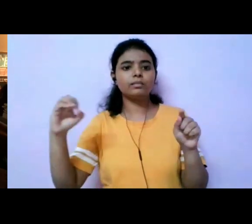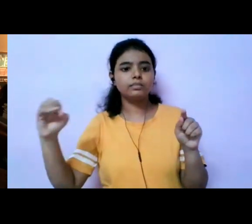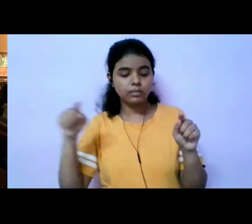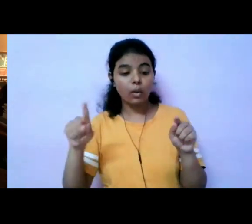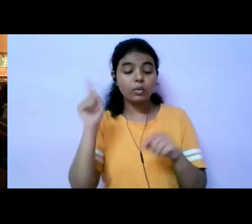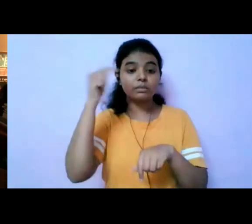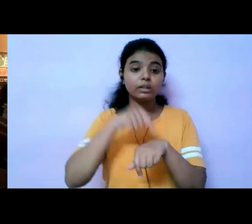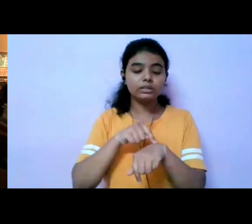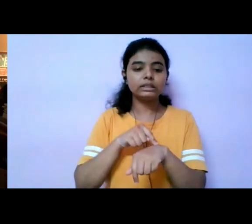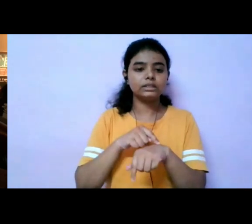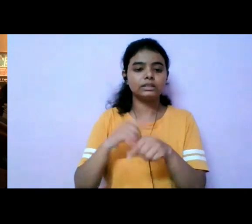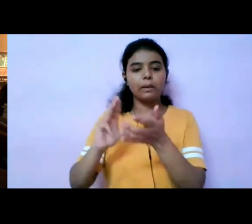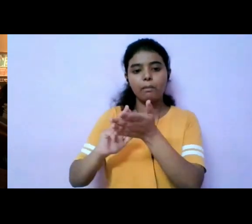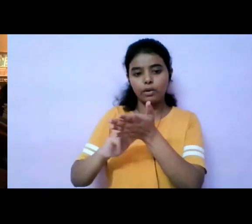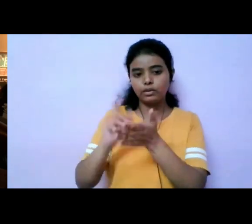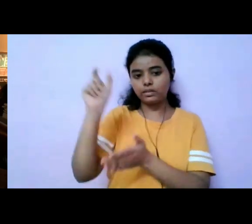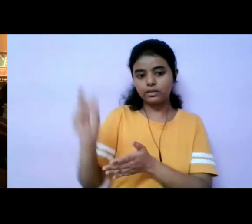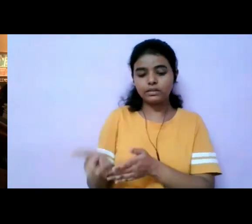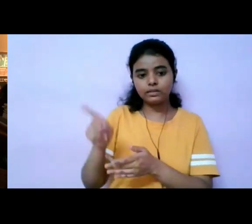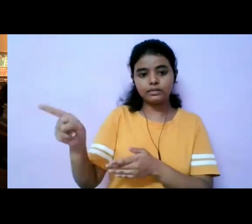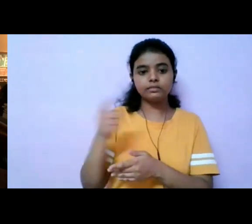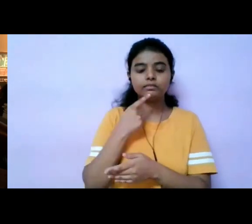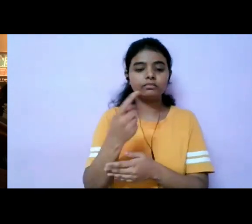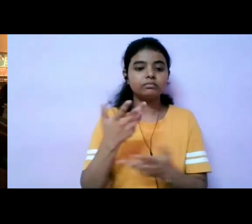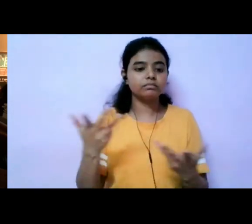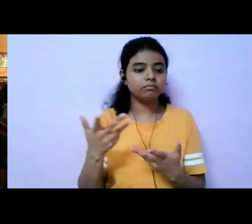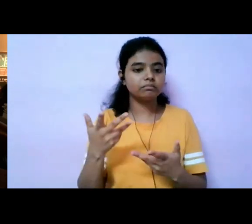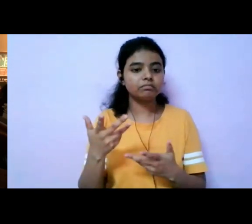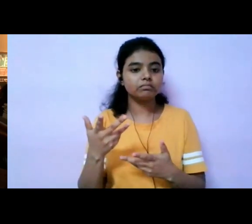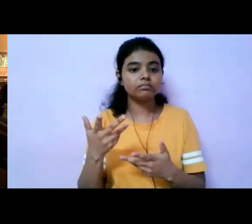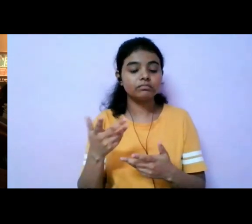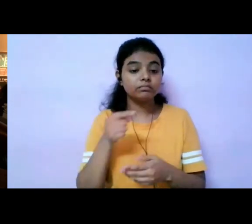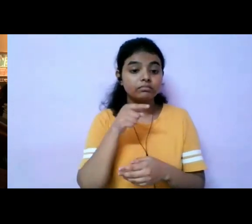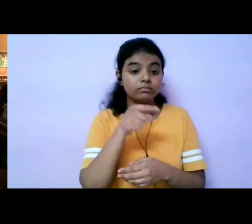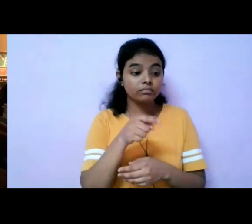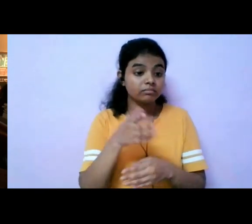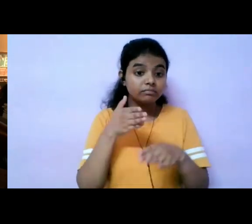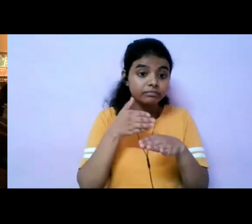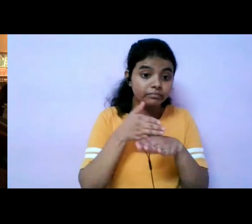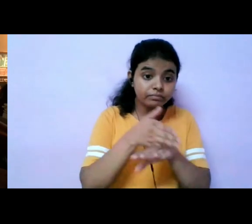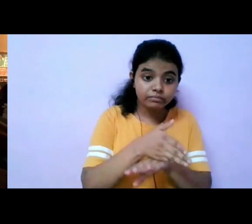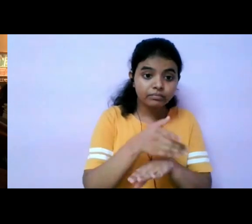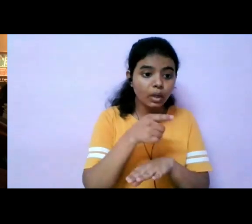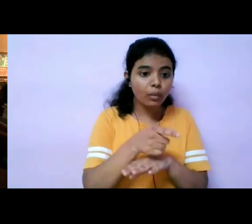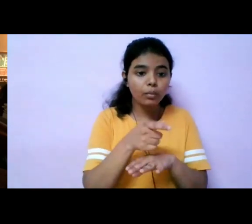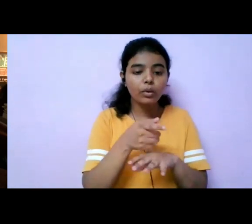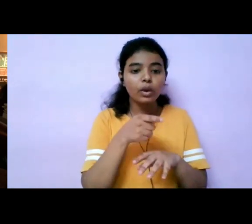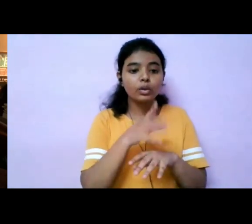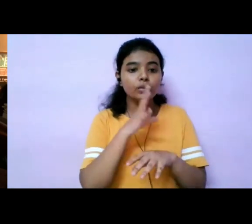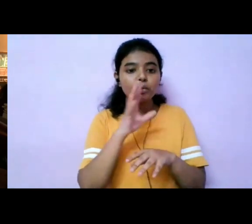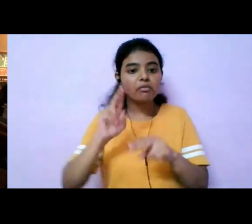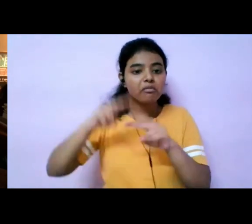Marx. And he used the term to designate people who had become injured and could no longer work in the